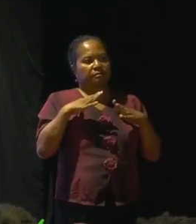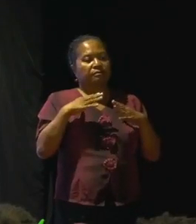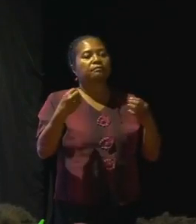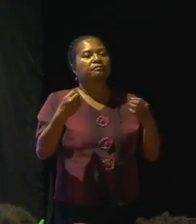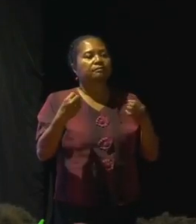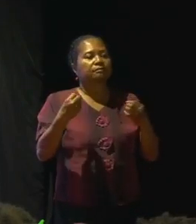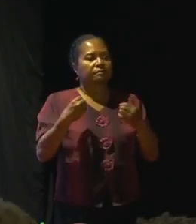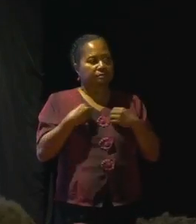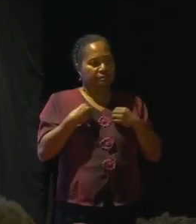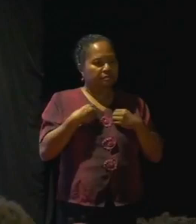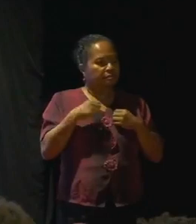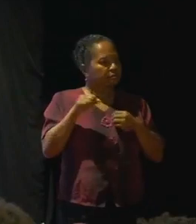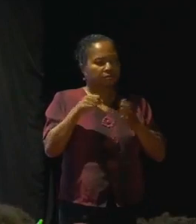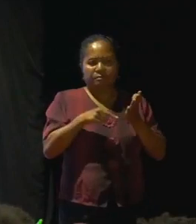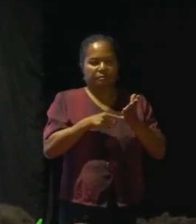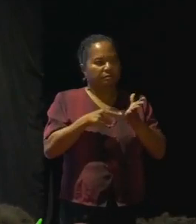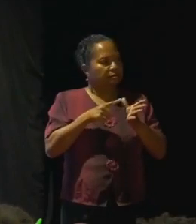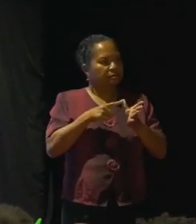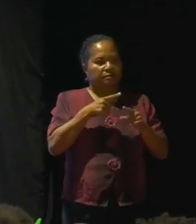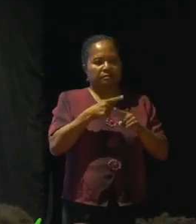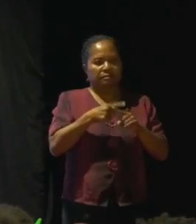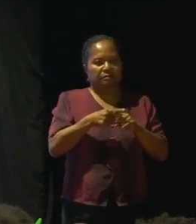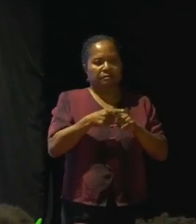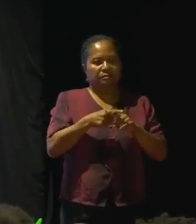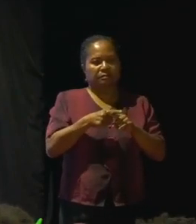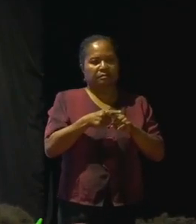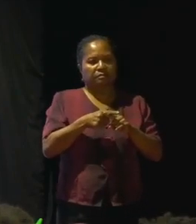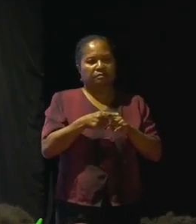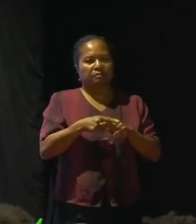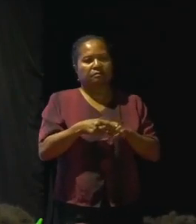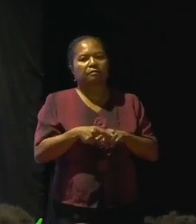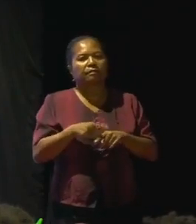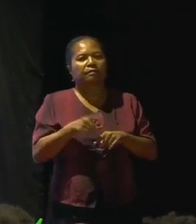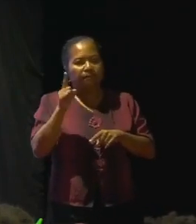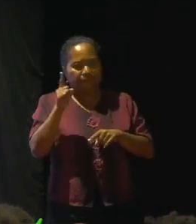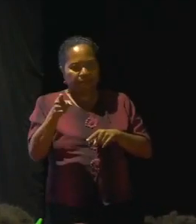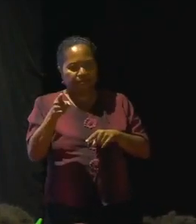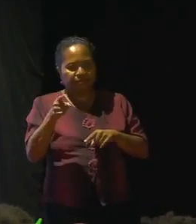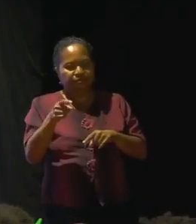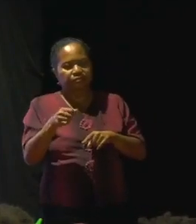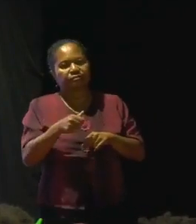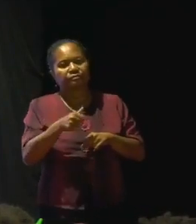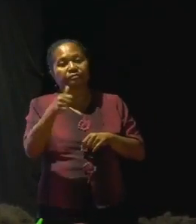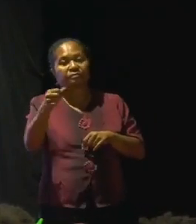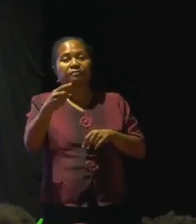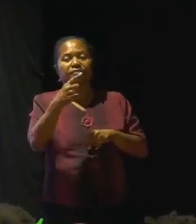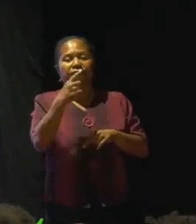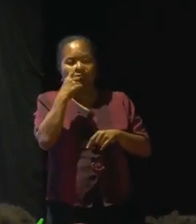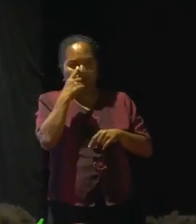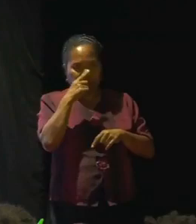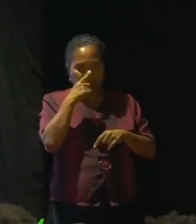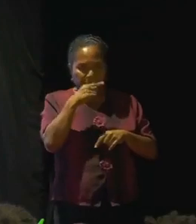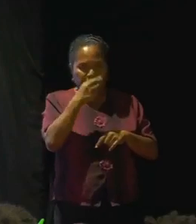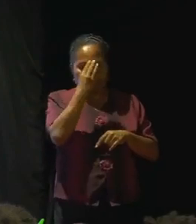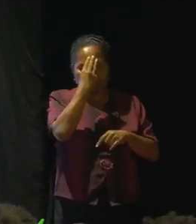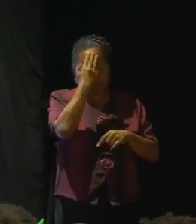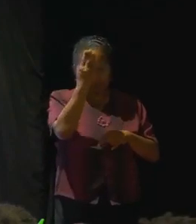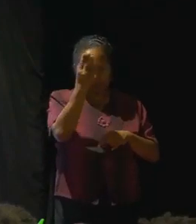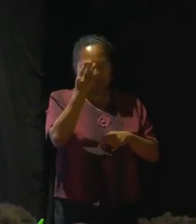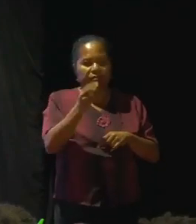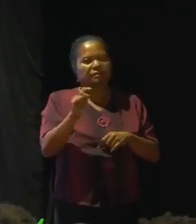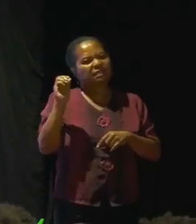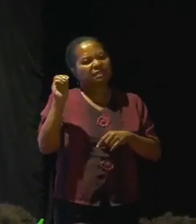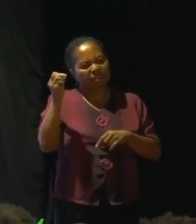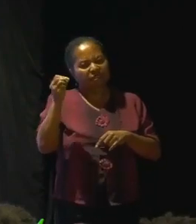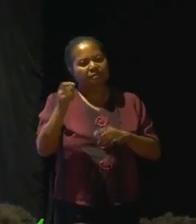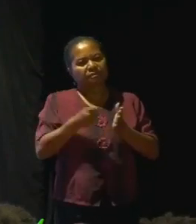space of tax, no, there is no exemption. Our good people from Manus are still paying their taxes like everyone else, so there